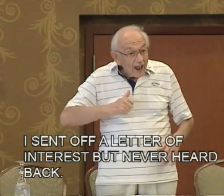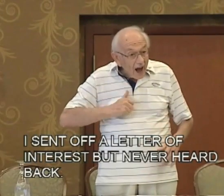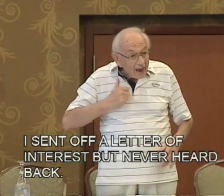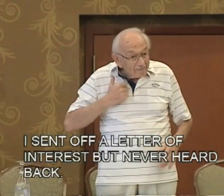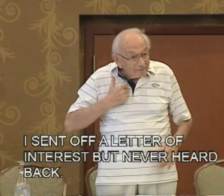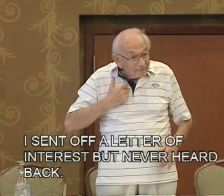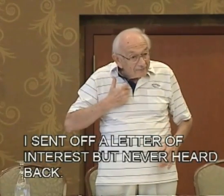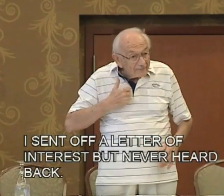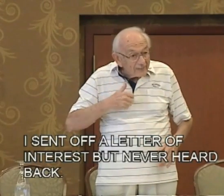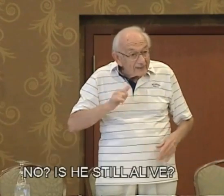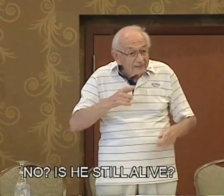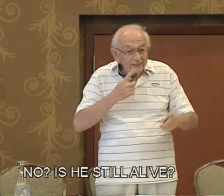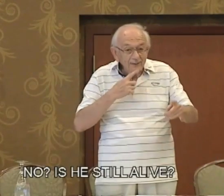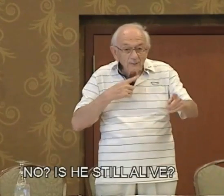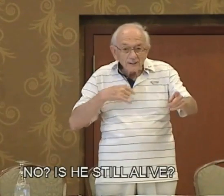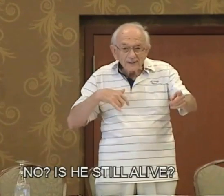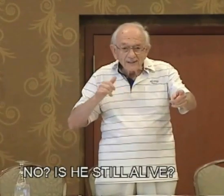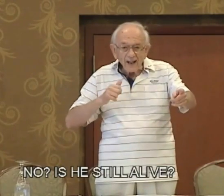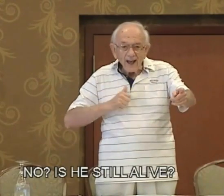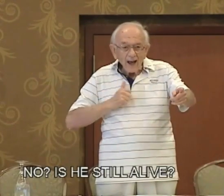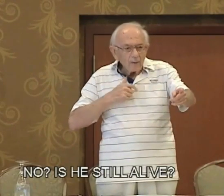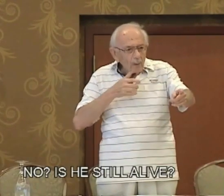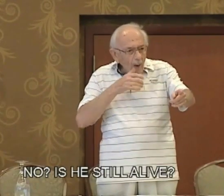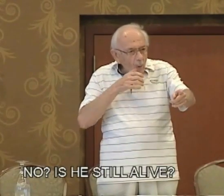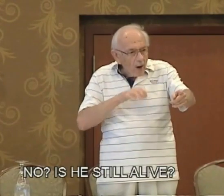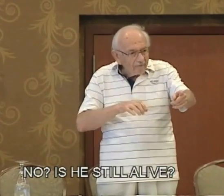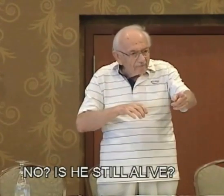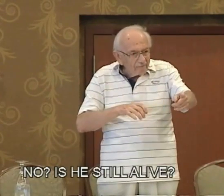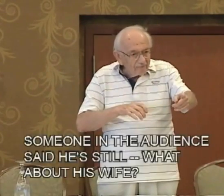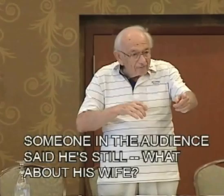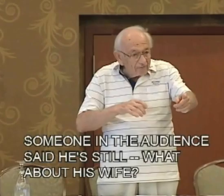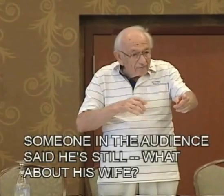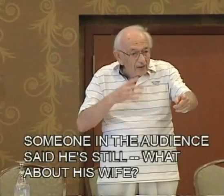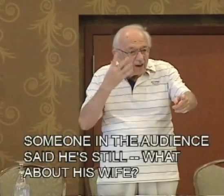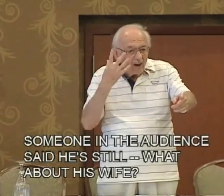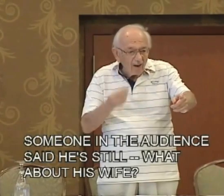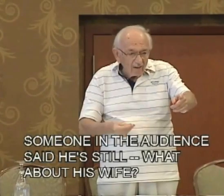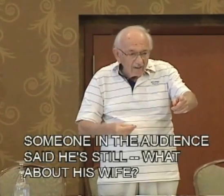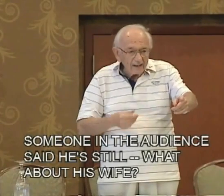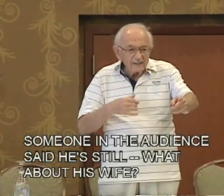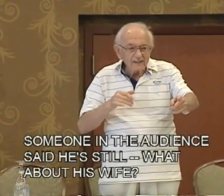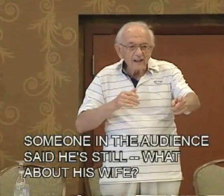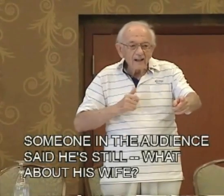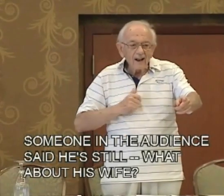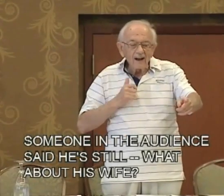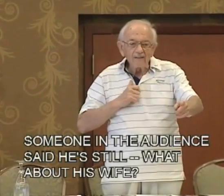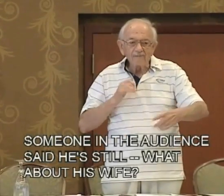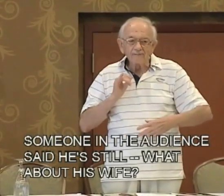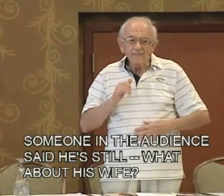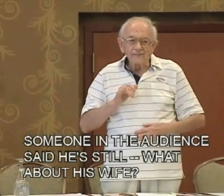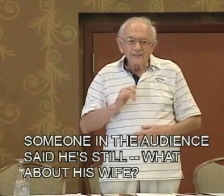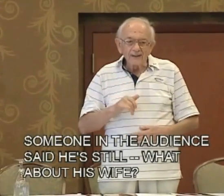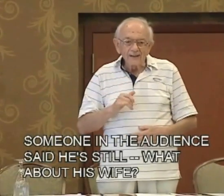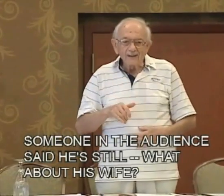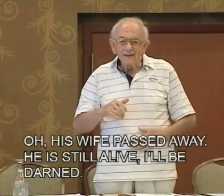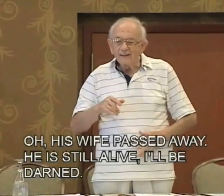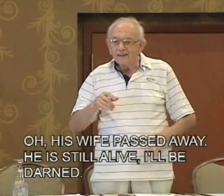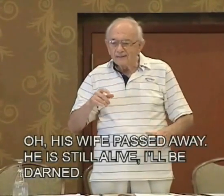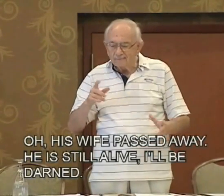no is he still alive someone in the audience said that he still what about his wife oh his wife has passed away he is still